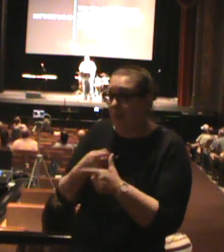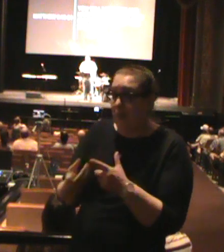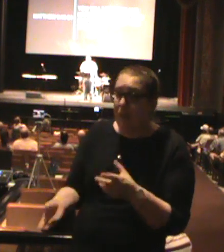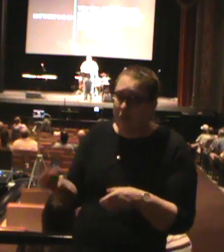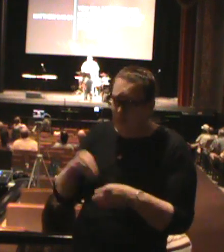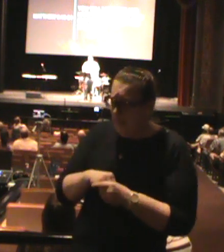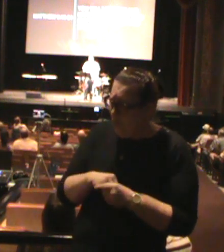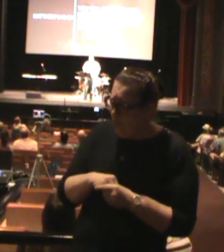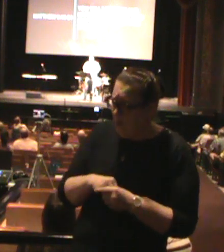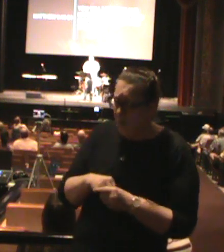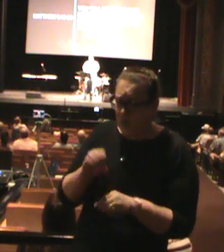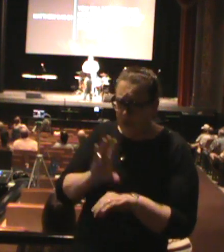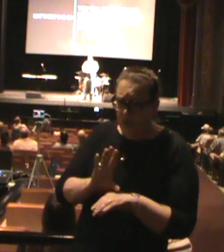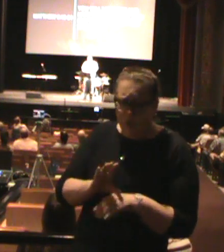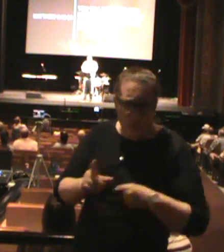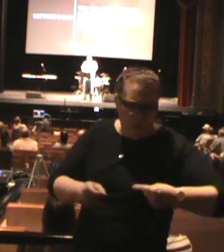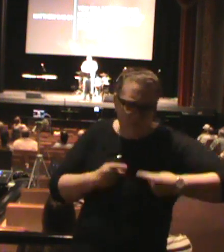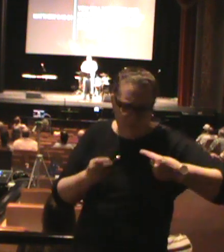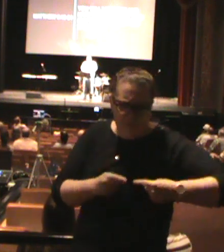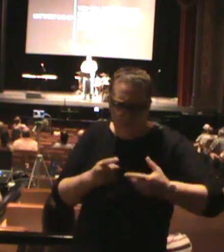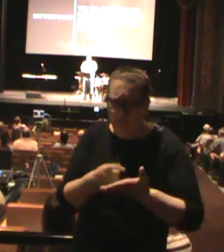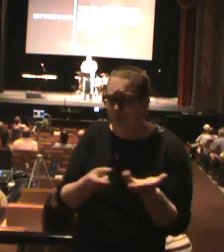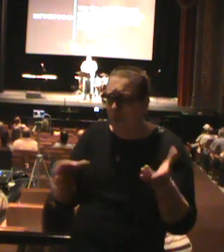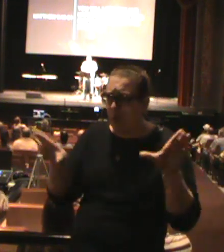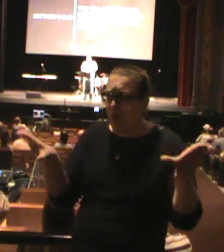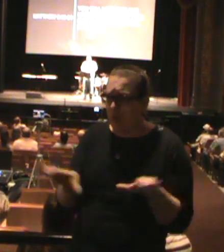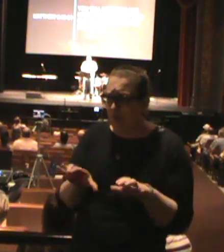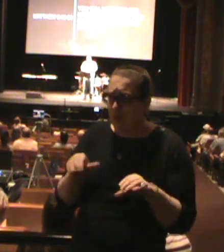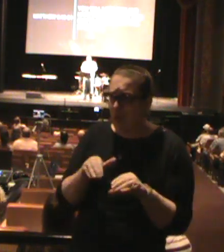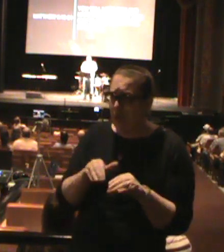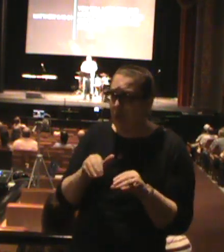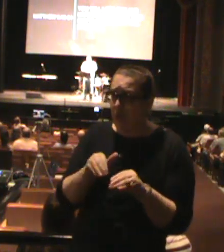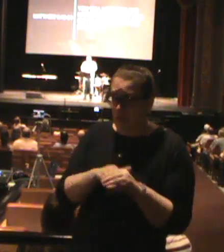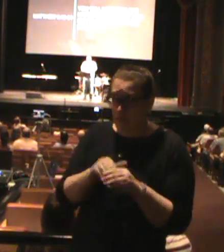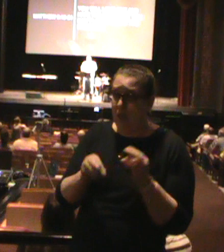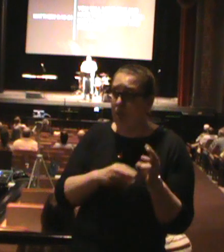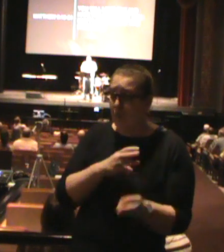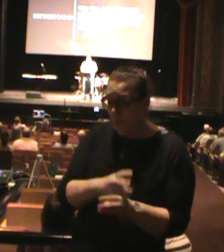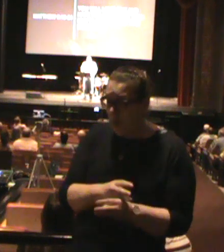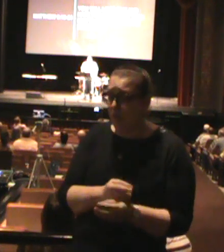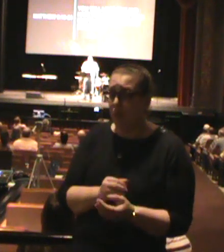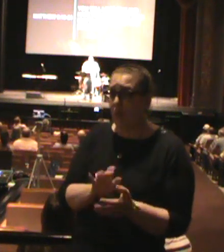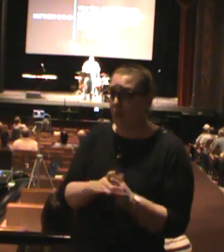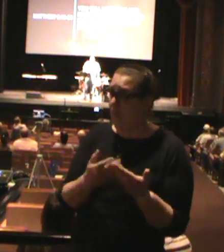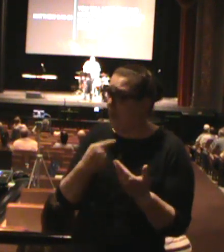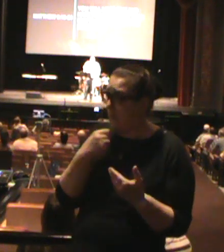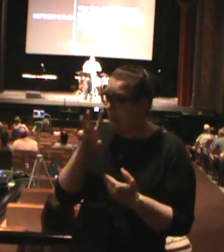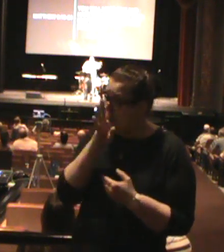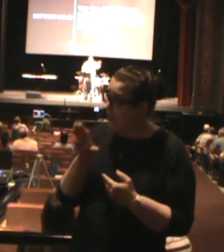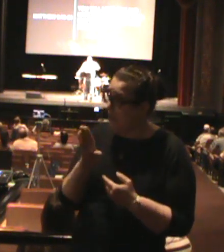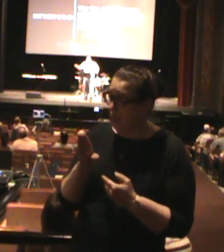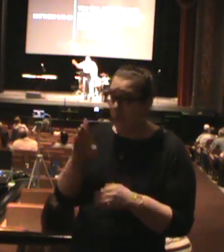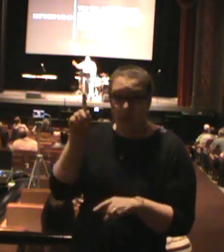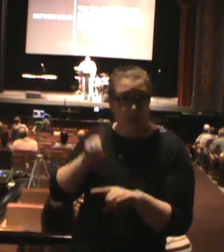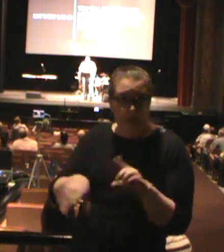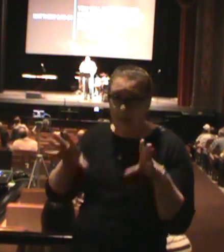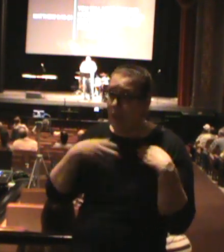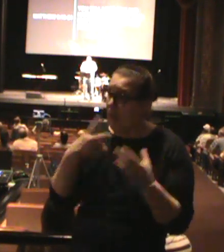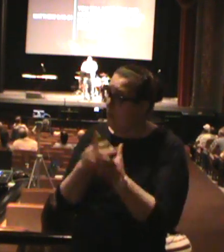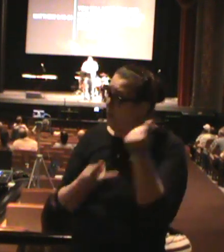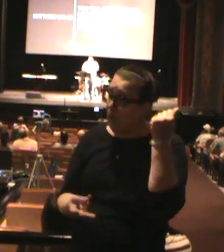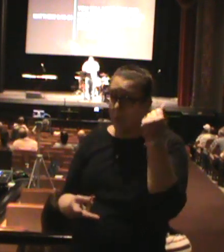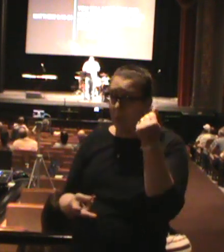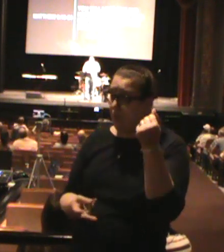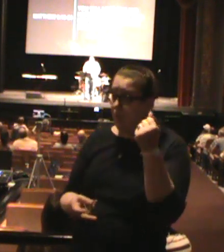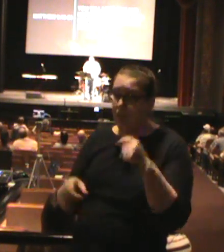world. And when you look at the Word, Jesus says it bluntly, you can't have it both ways. You will love one and hate the other, but